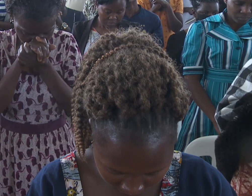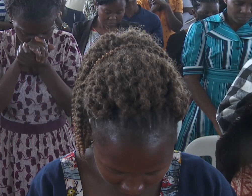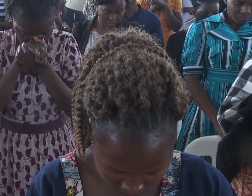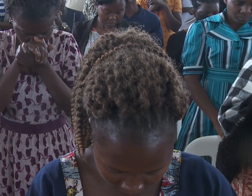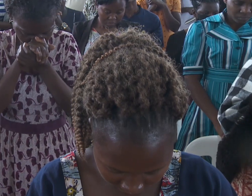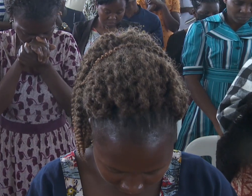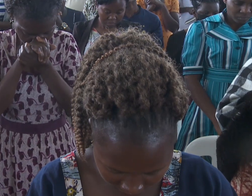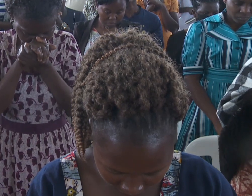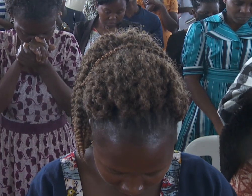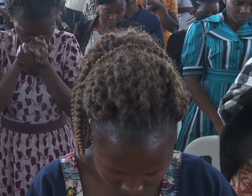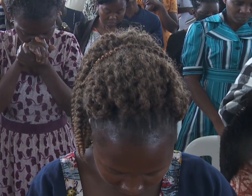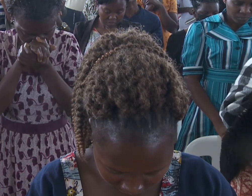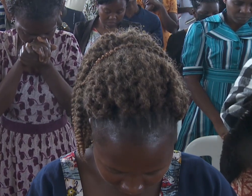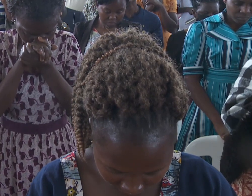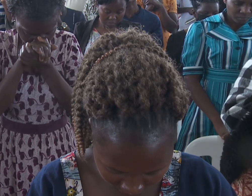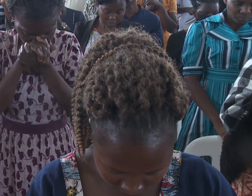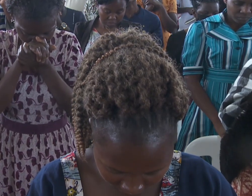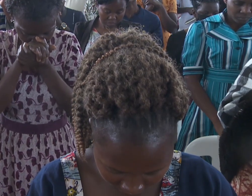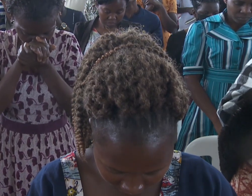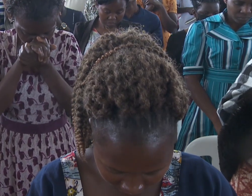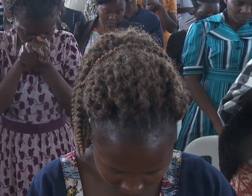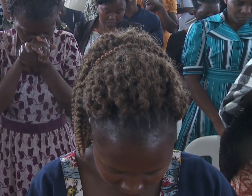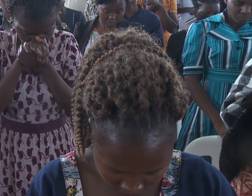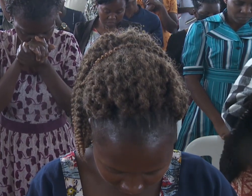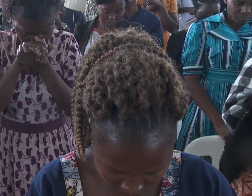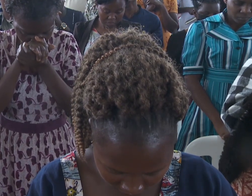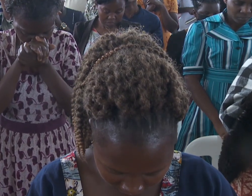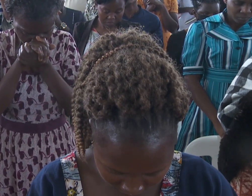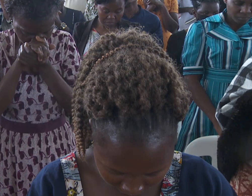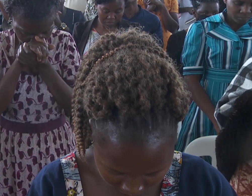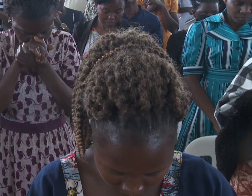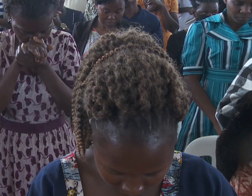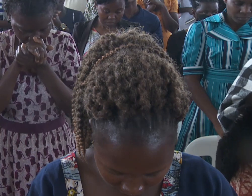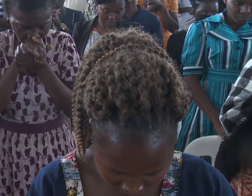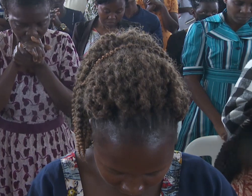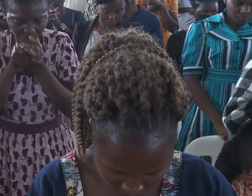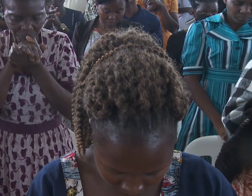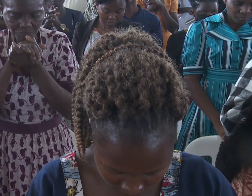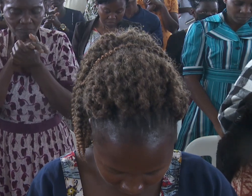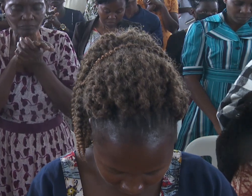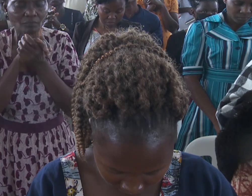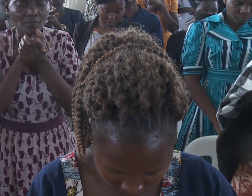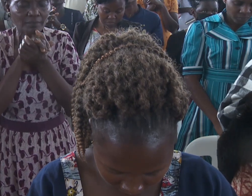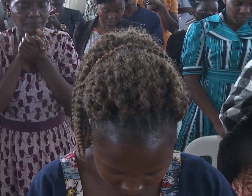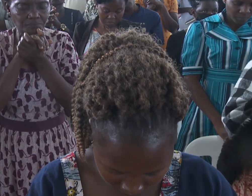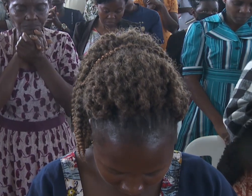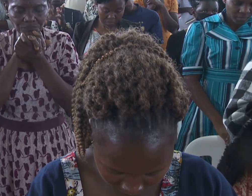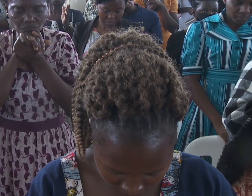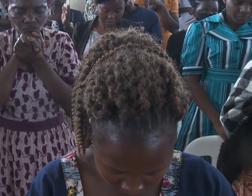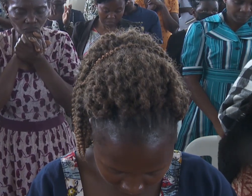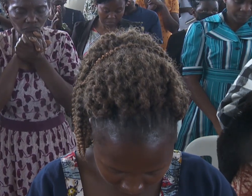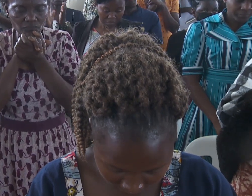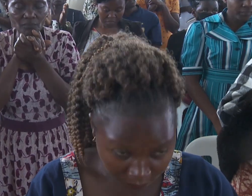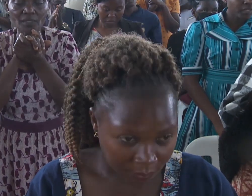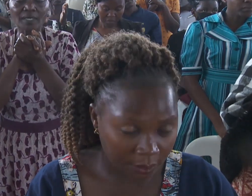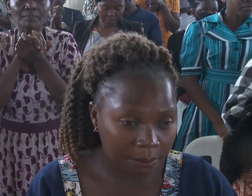teach and also the grace to learn and do. In the name of our Lord